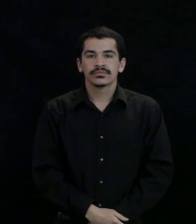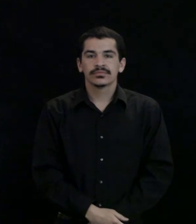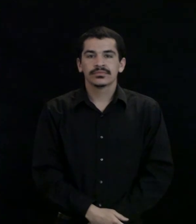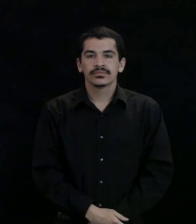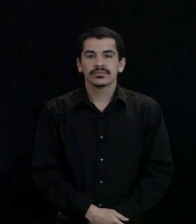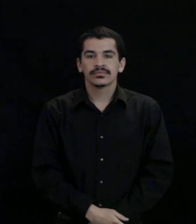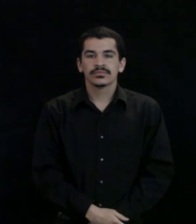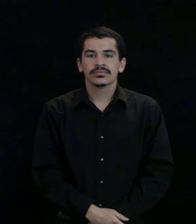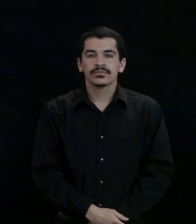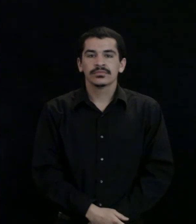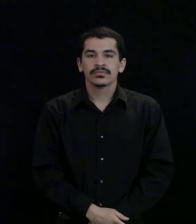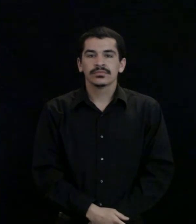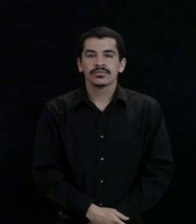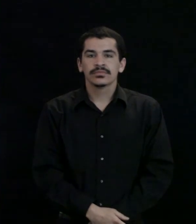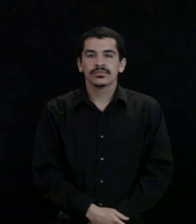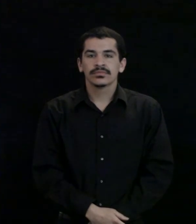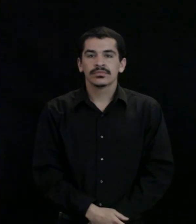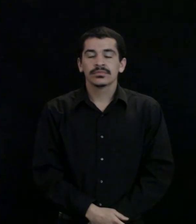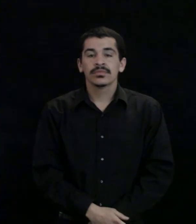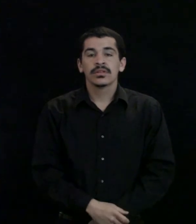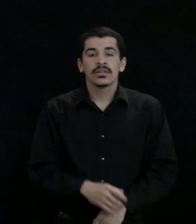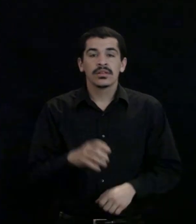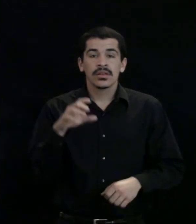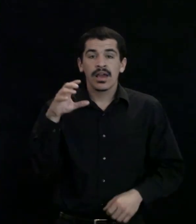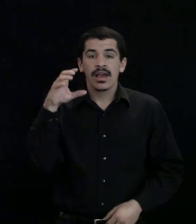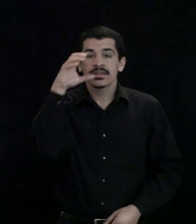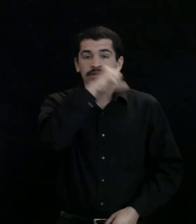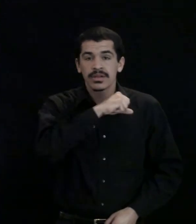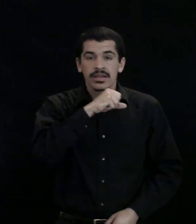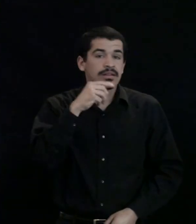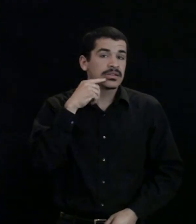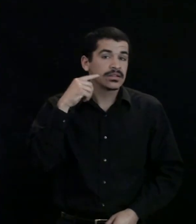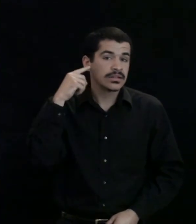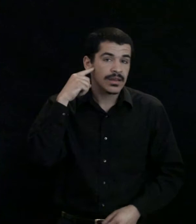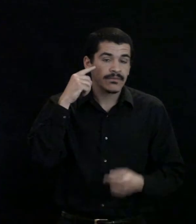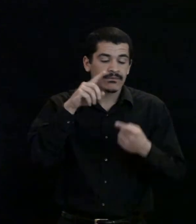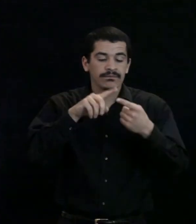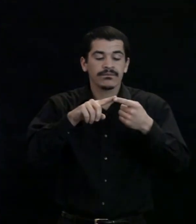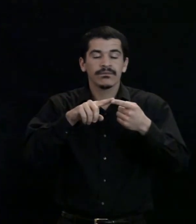Estimated deaf, deafblind, and hard of hearing population.